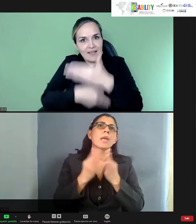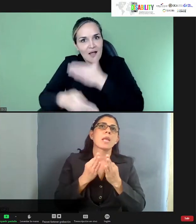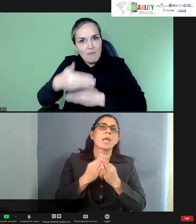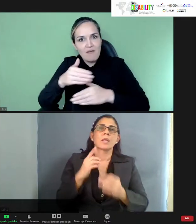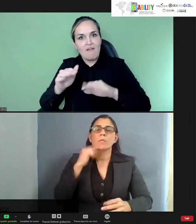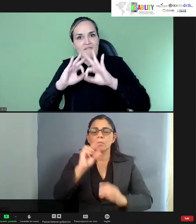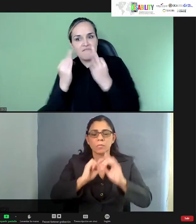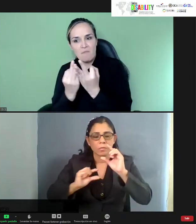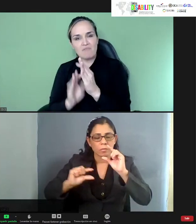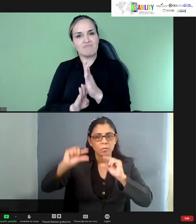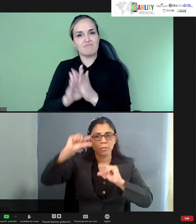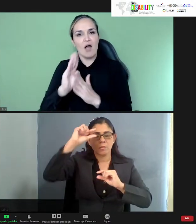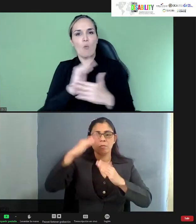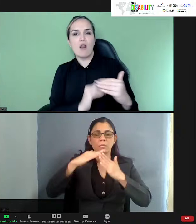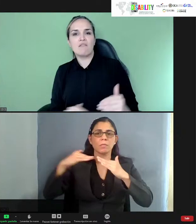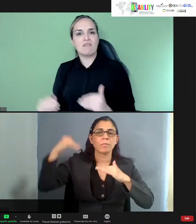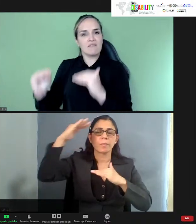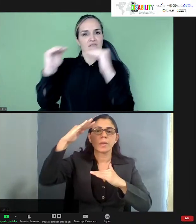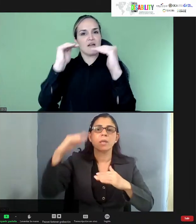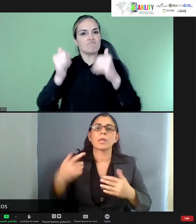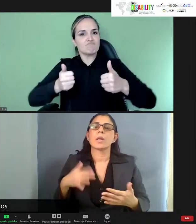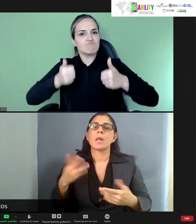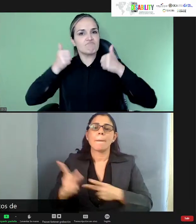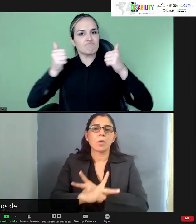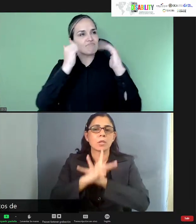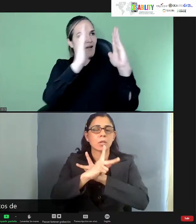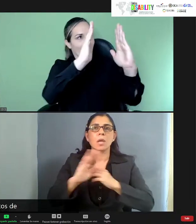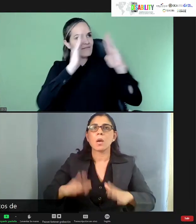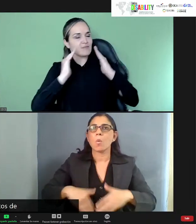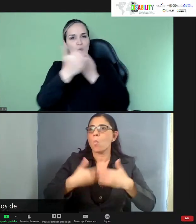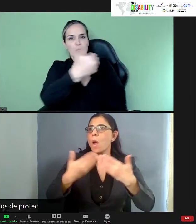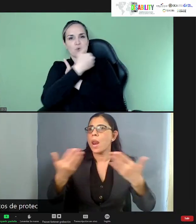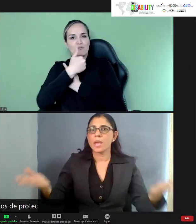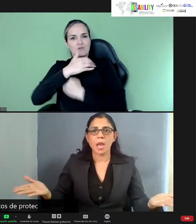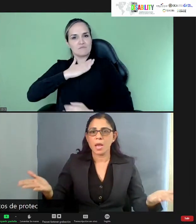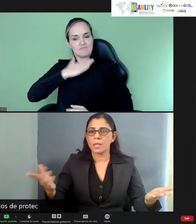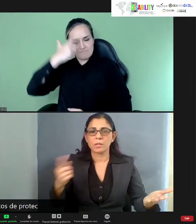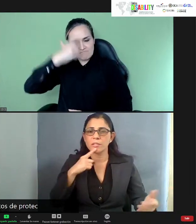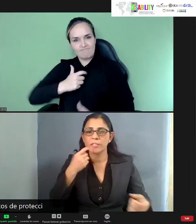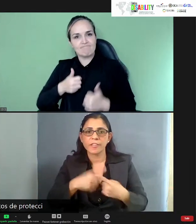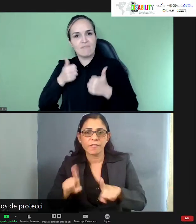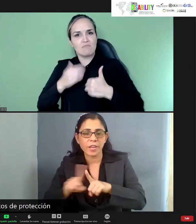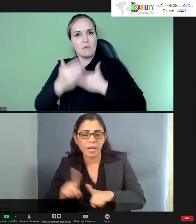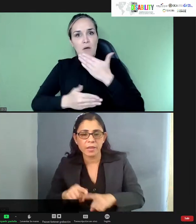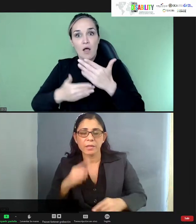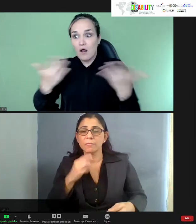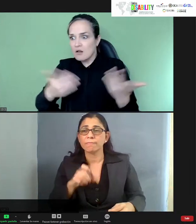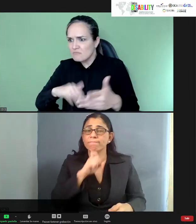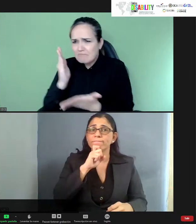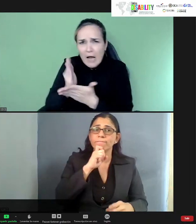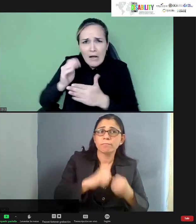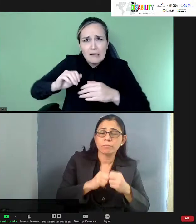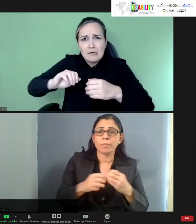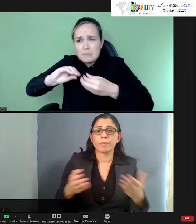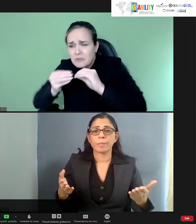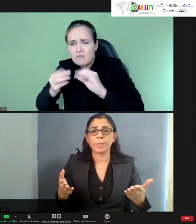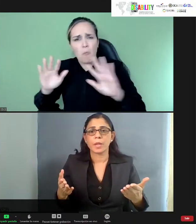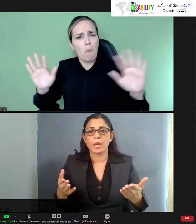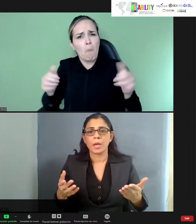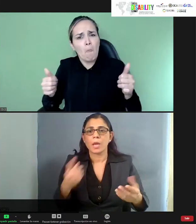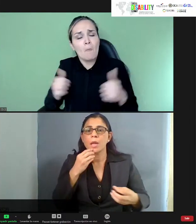persons high levels of protection you face of any